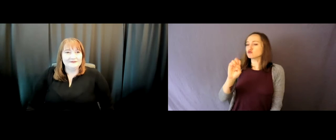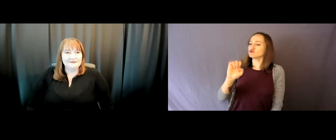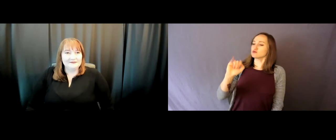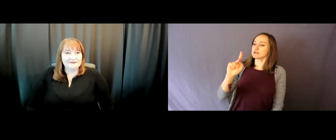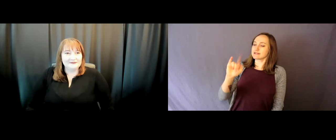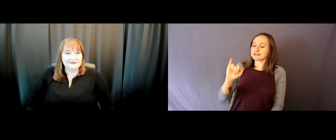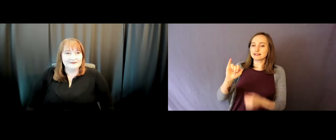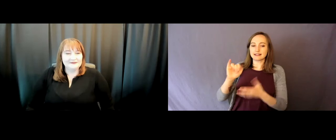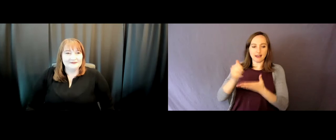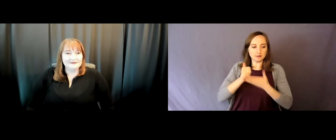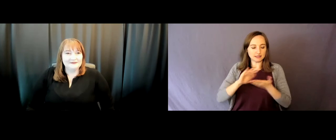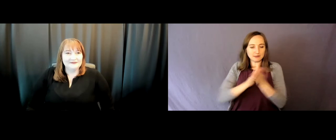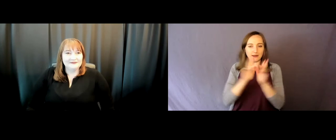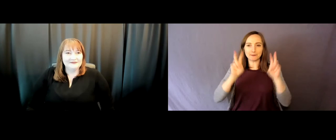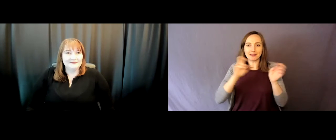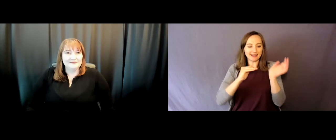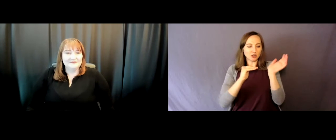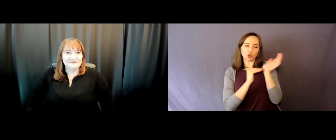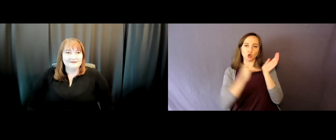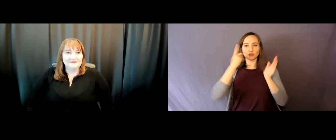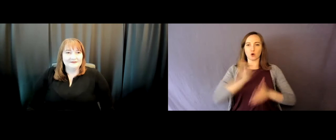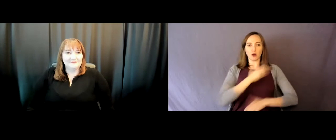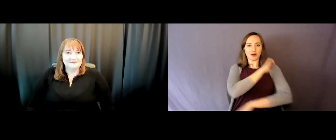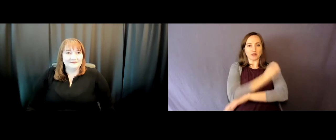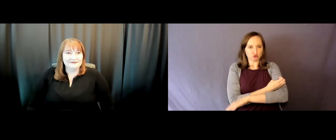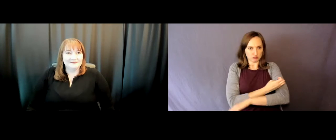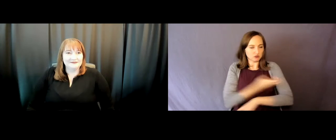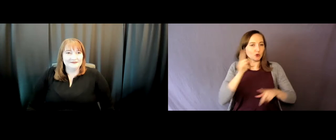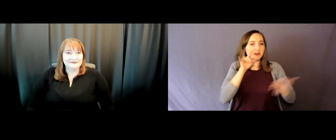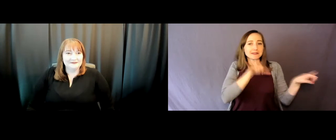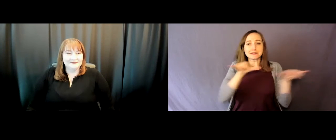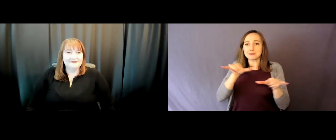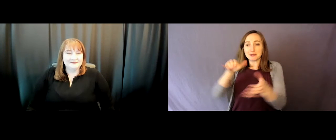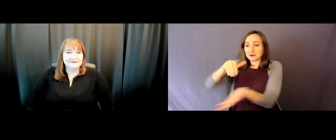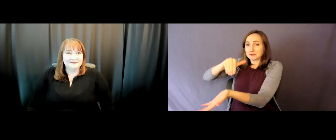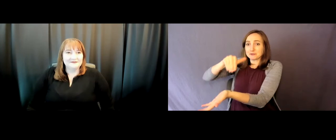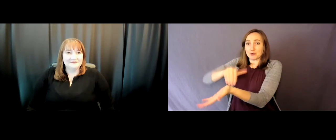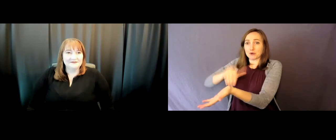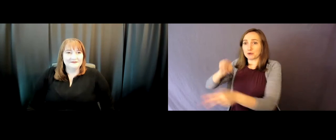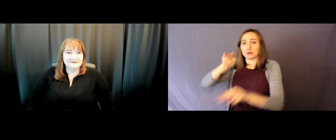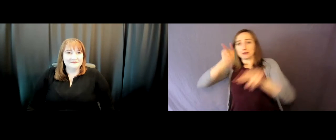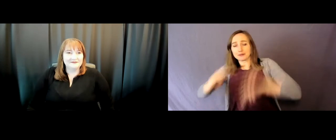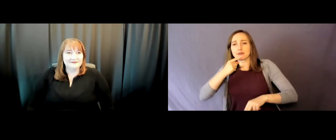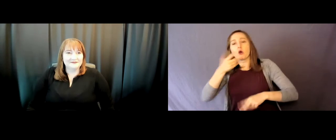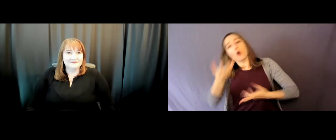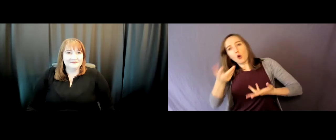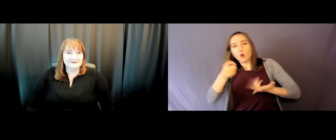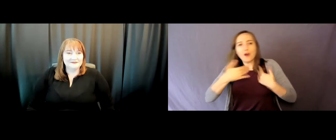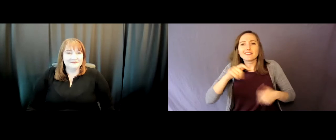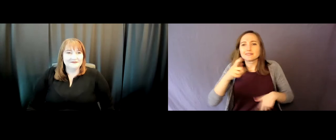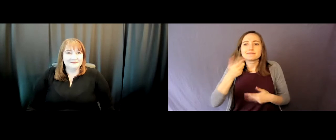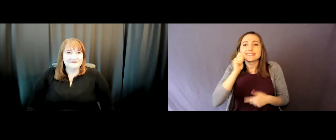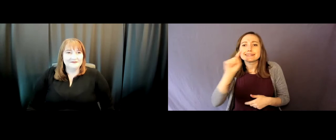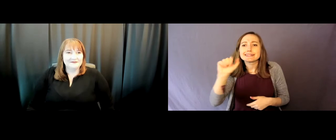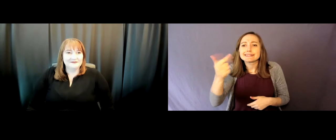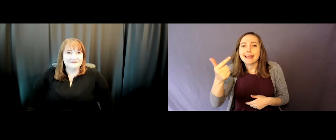our energetic life form. And so it's just like a doctor going in there and being like, oh, you have, for example, a skin tag.